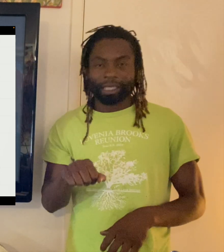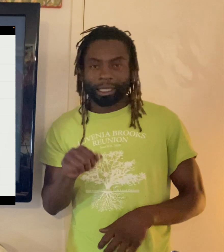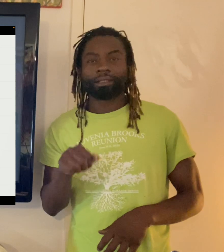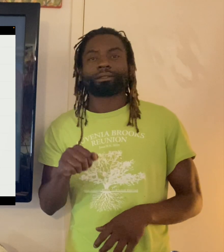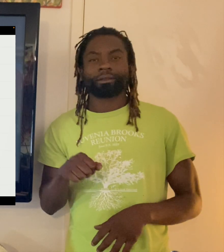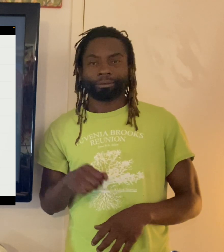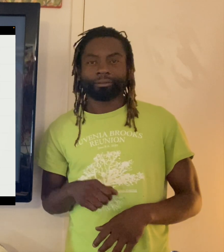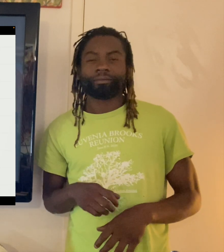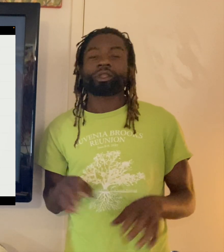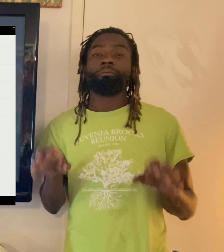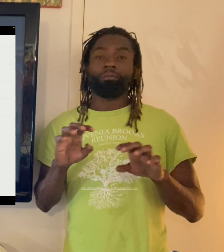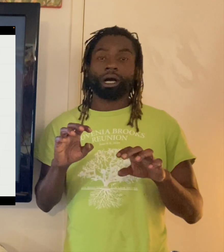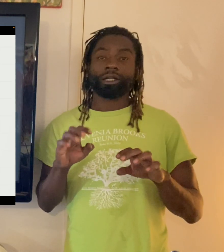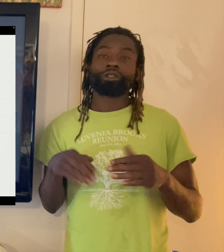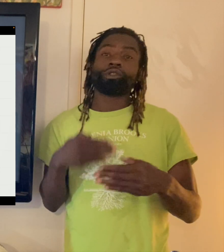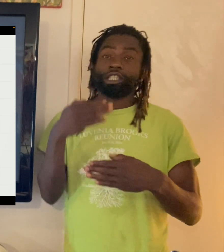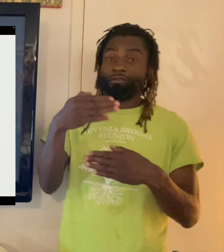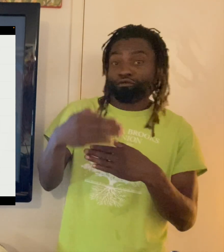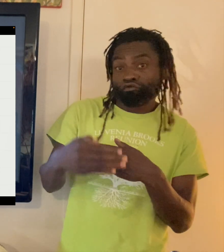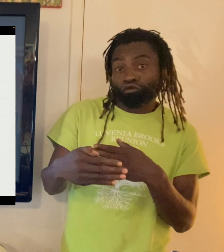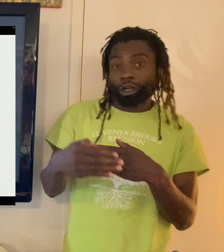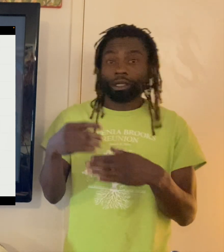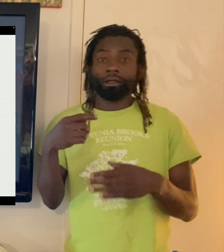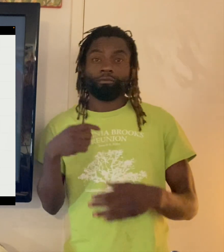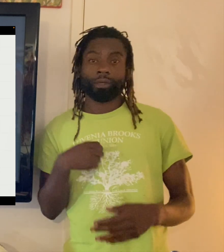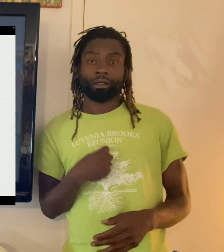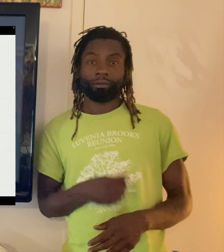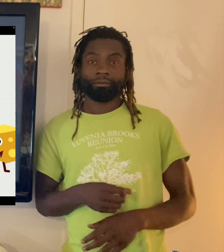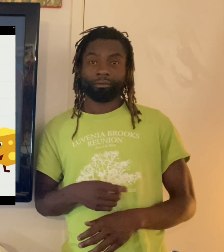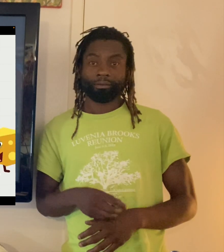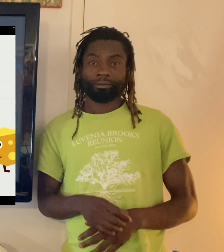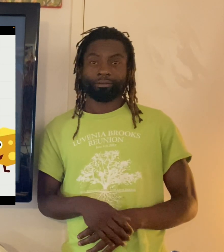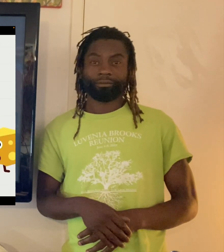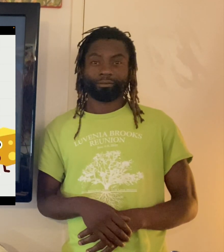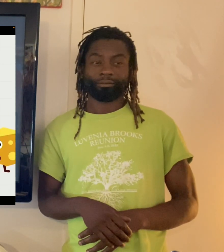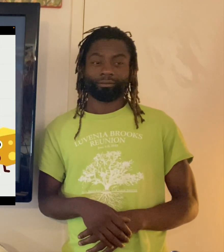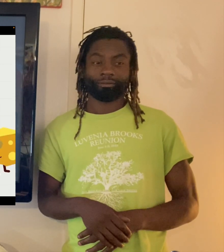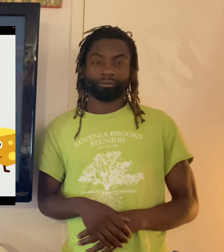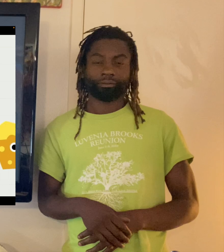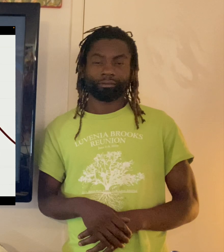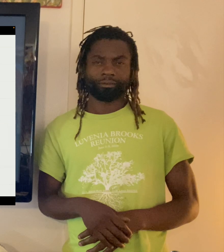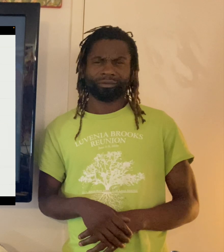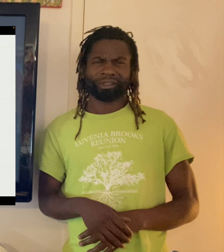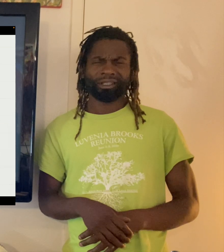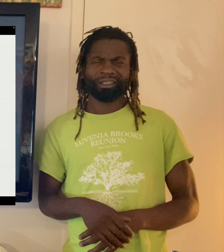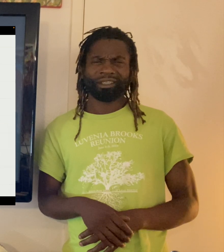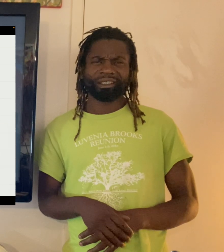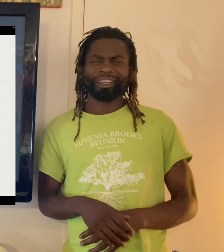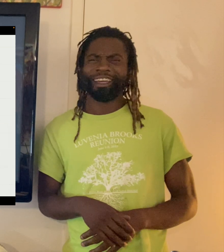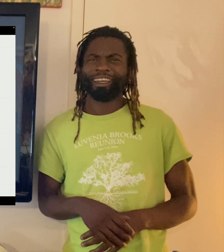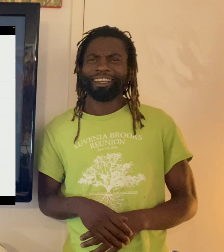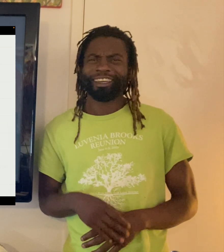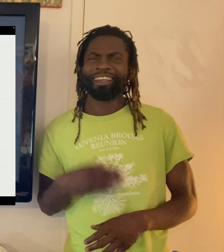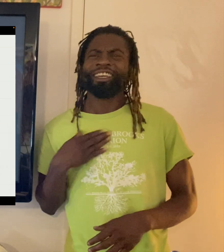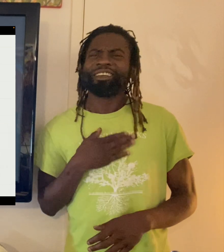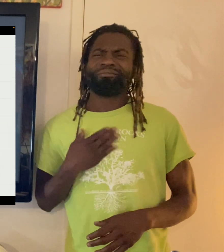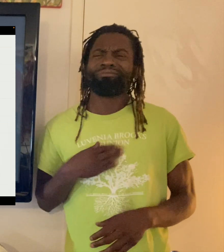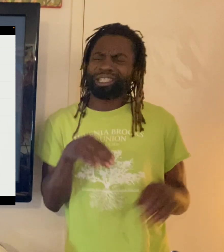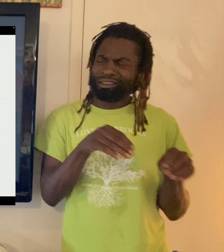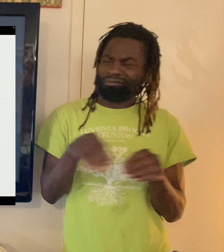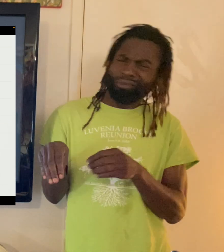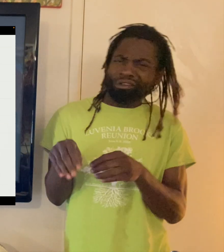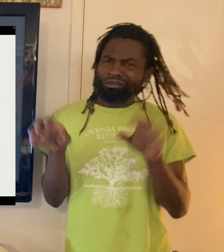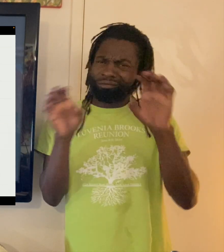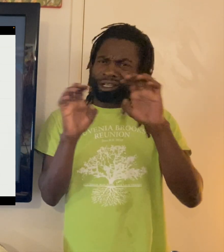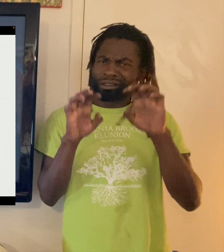Yes, the monster is in front of me. In front of you. Can you please move, monster? I am trying